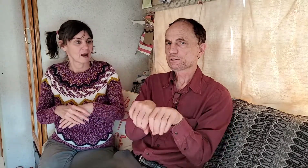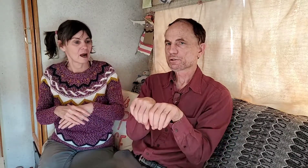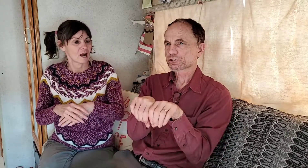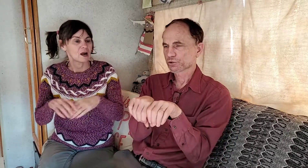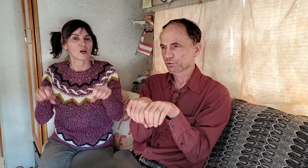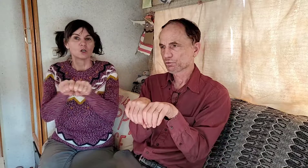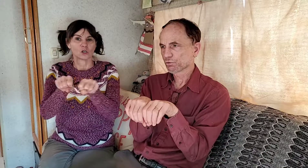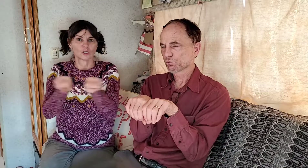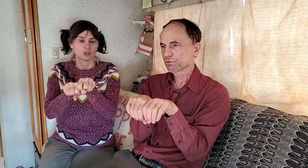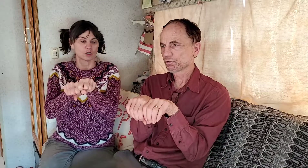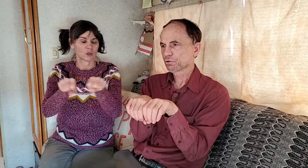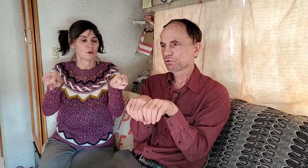Shoe.